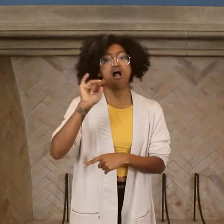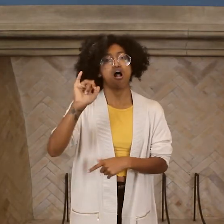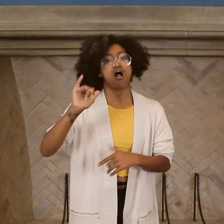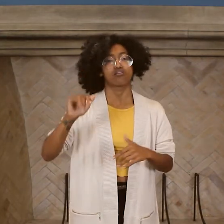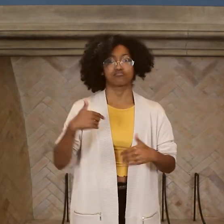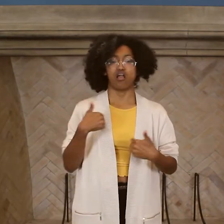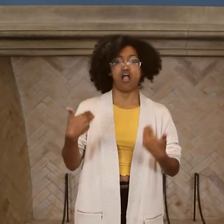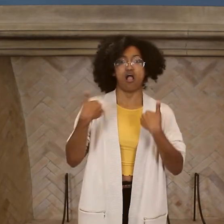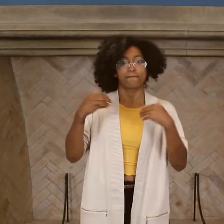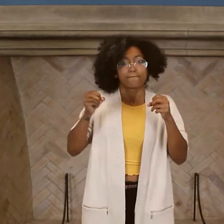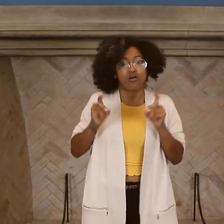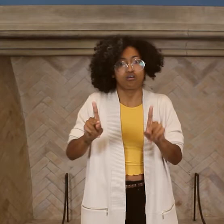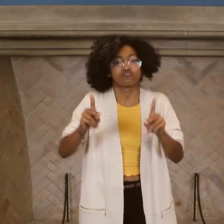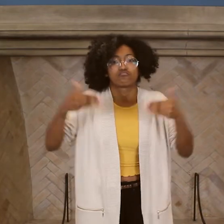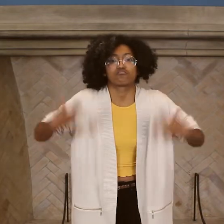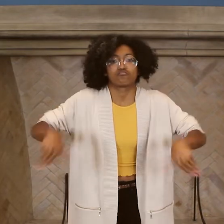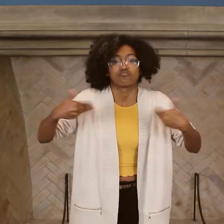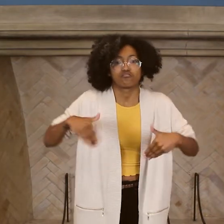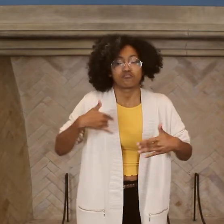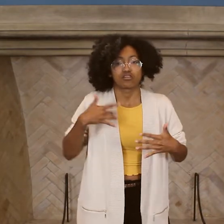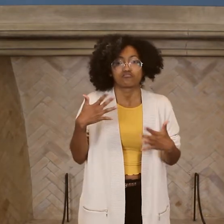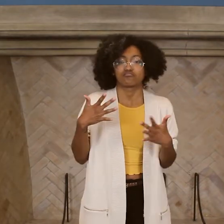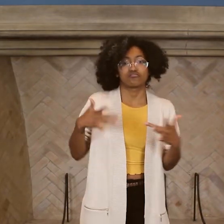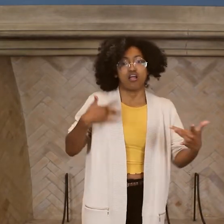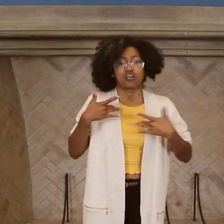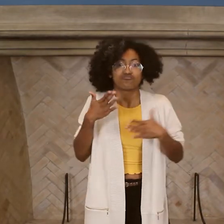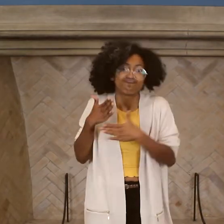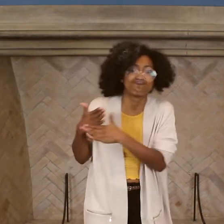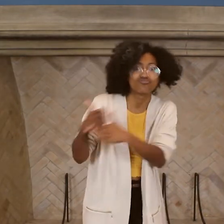And she's given me the opportunity to share my work.